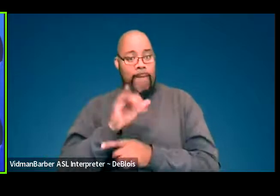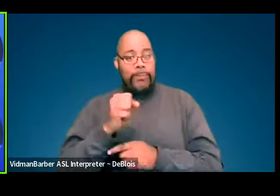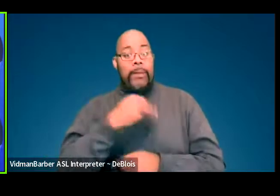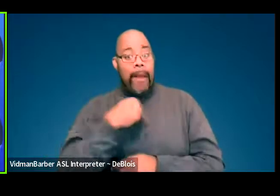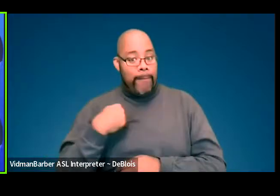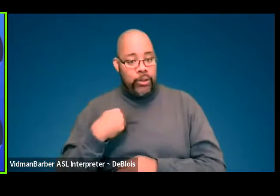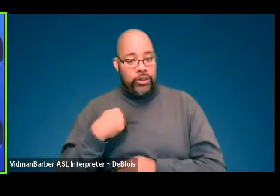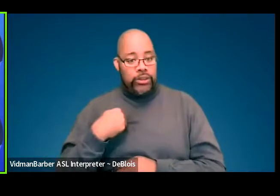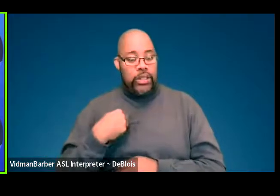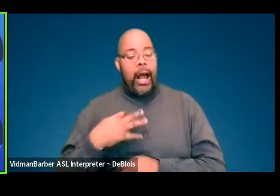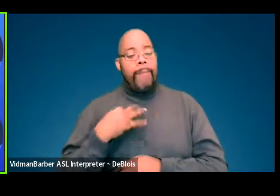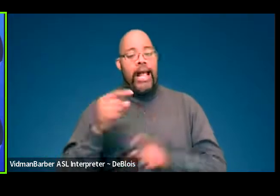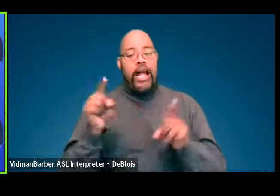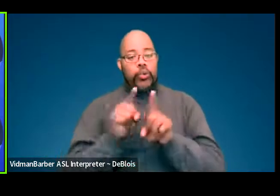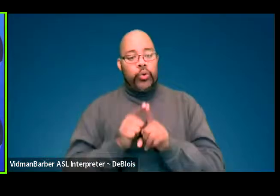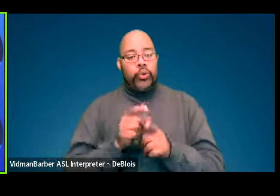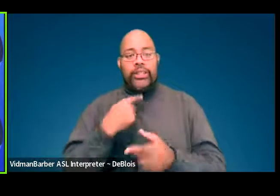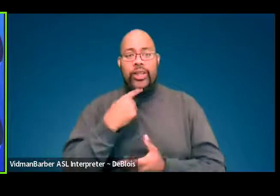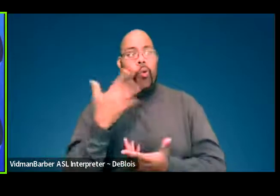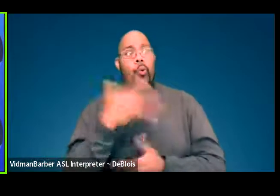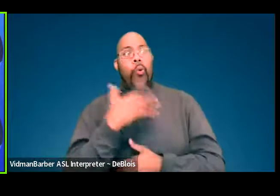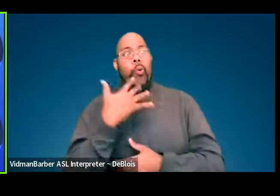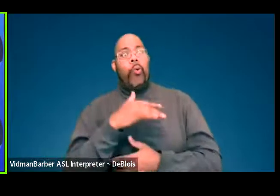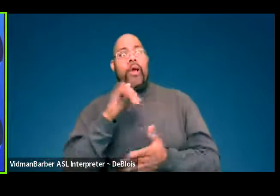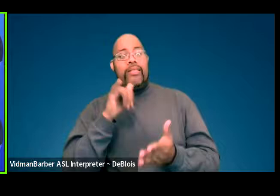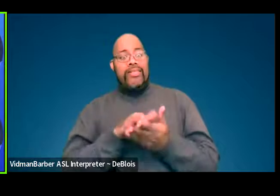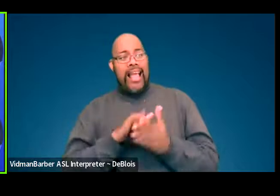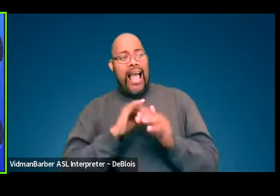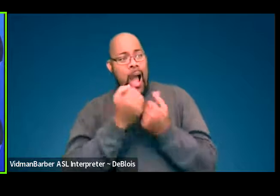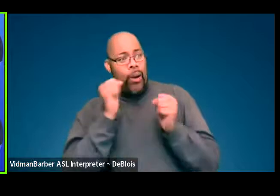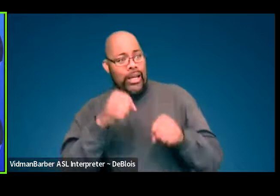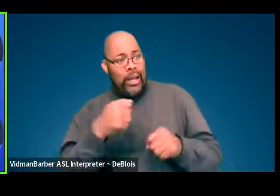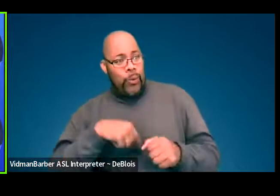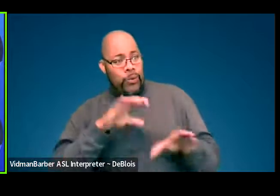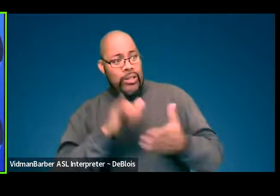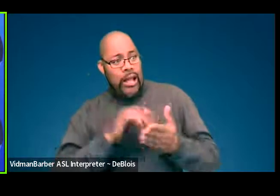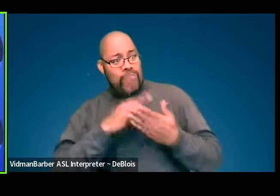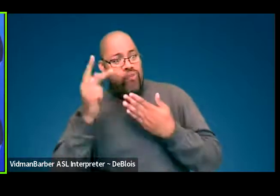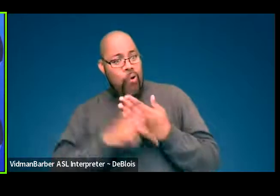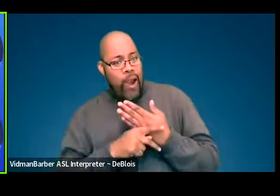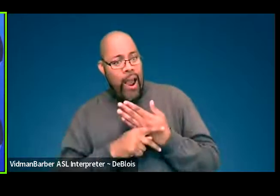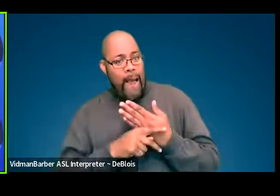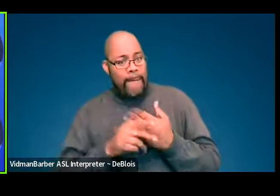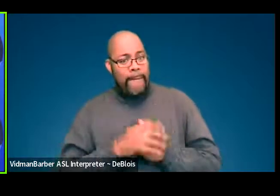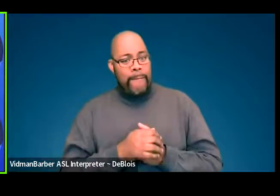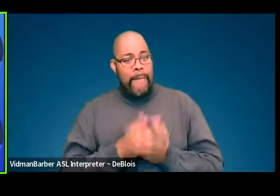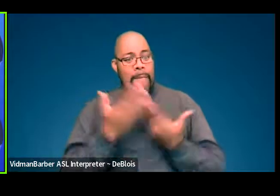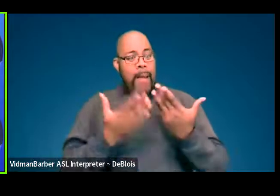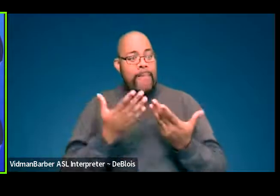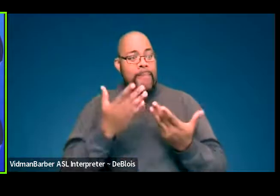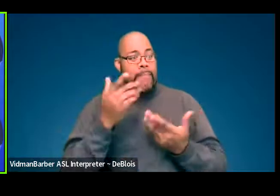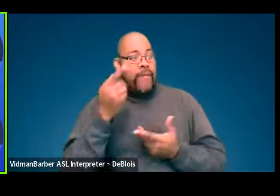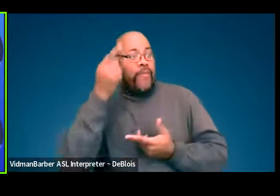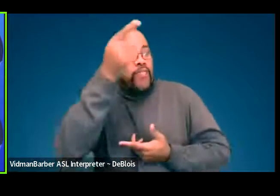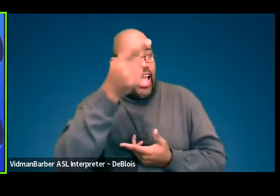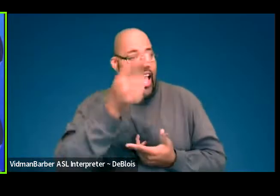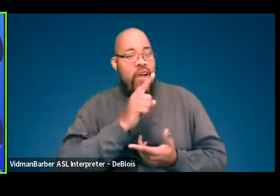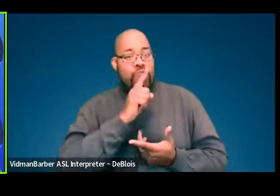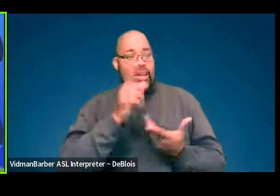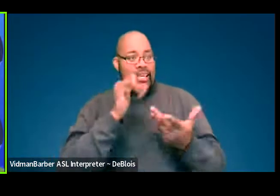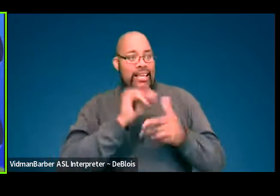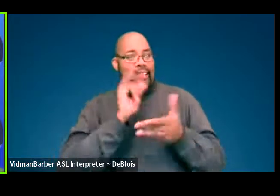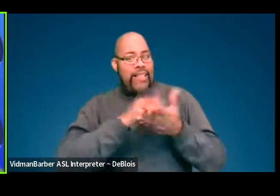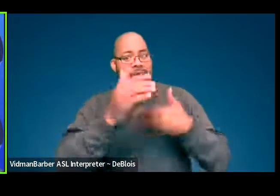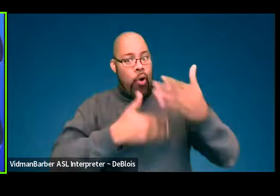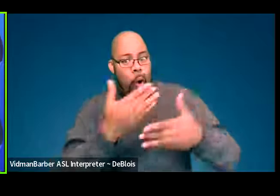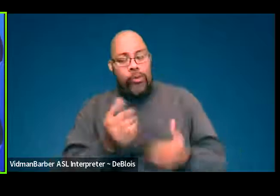members apply as well. So I'm like, okay, how can we, do a program maybe there, or really get that going?